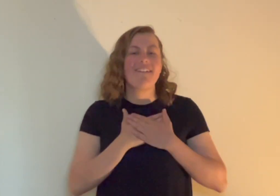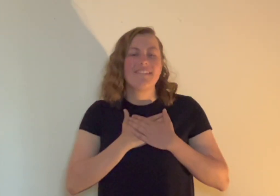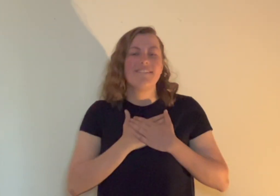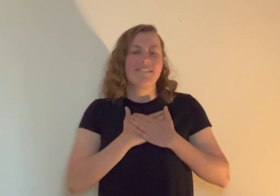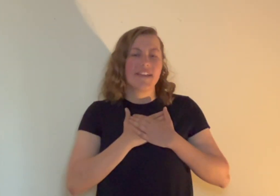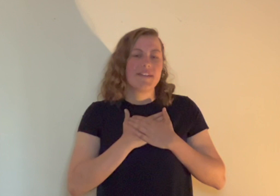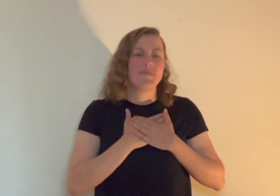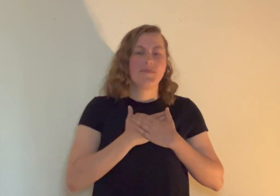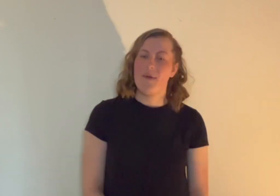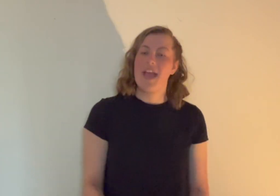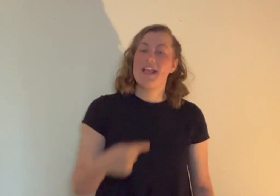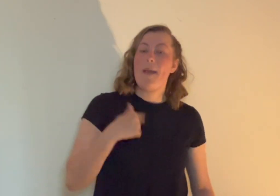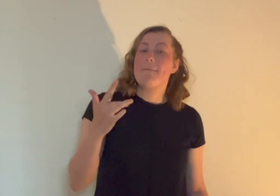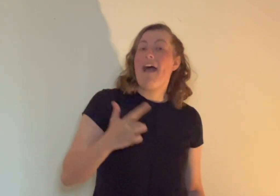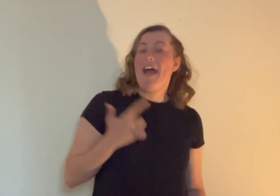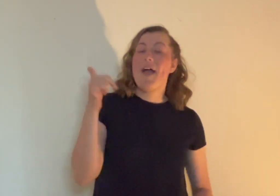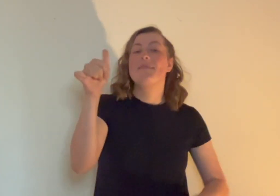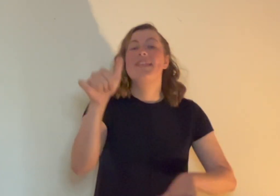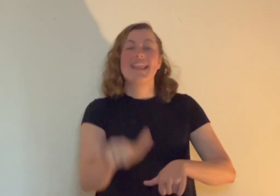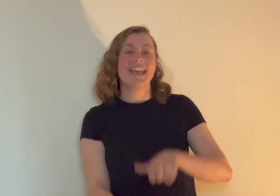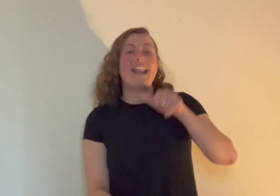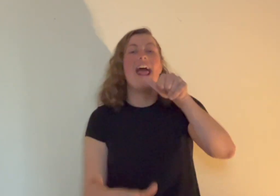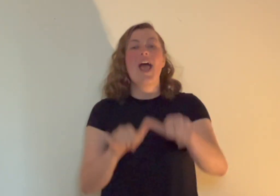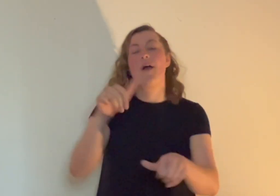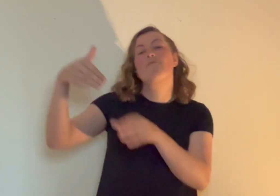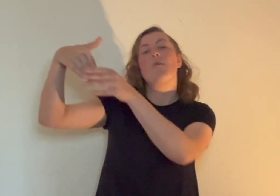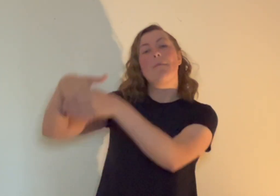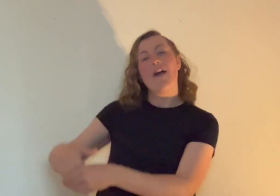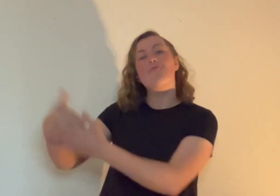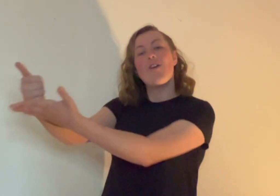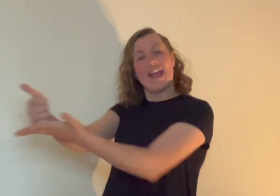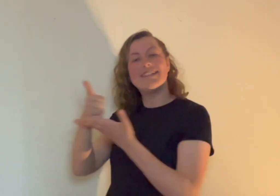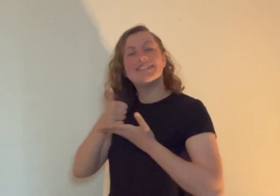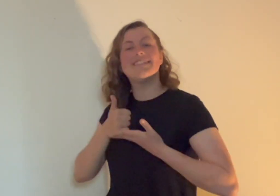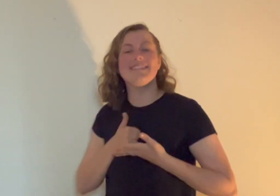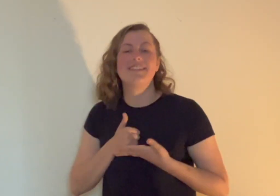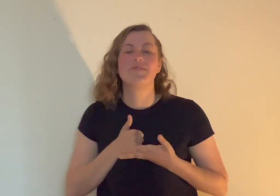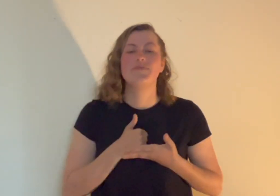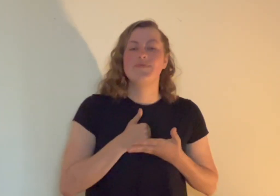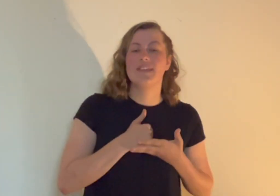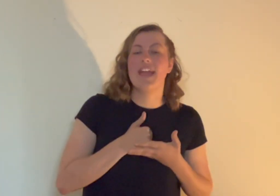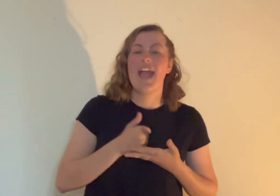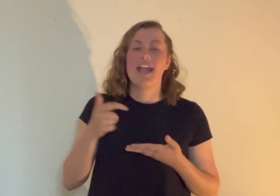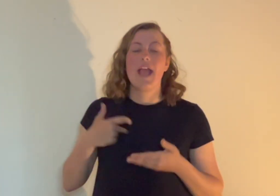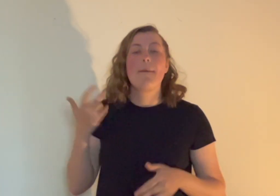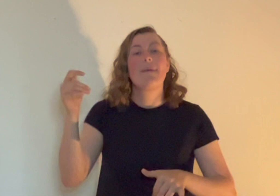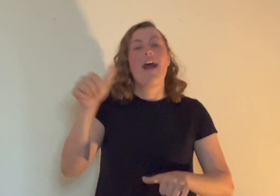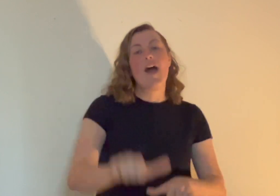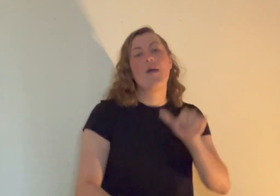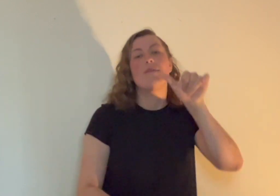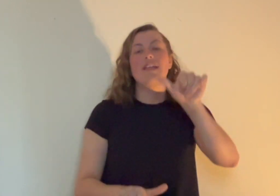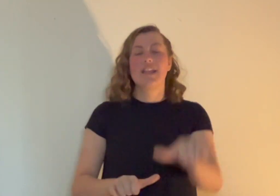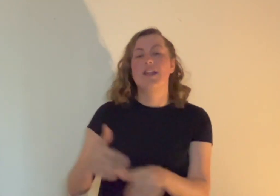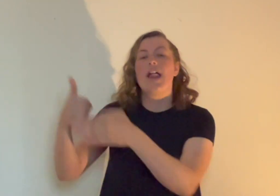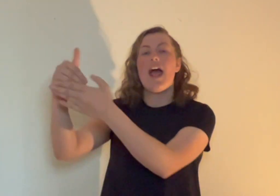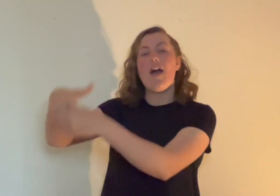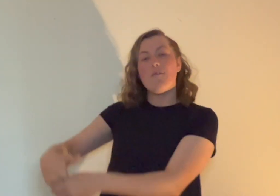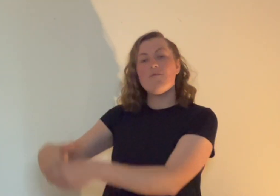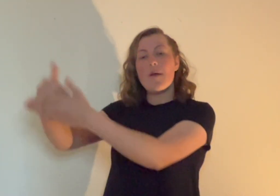Oh, I get by with a little help with my friends Yeah, I get by with a little help with